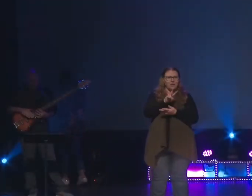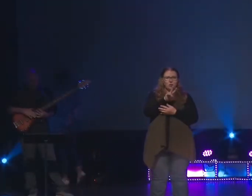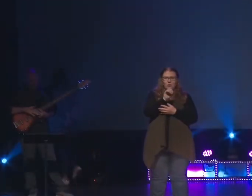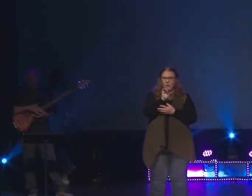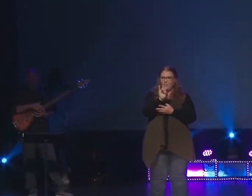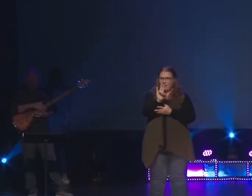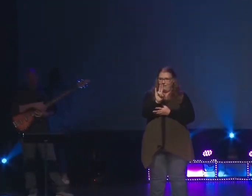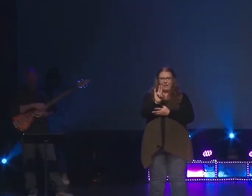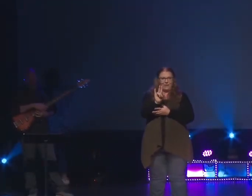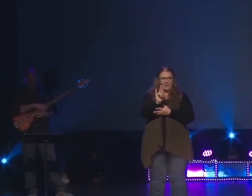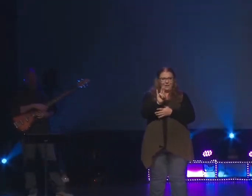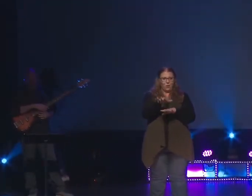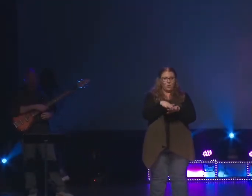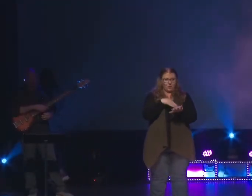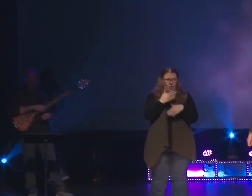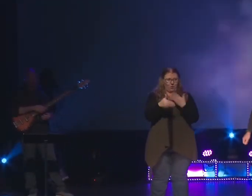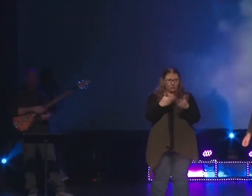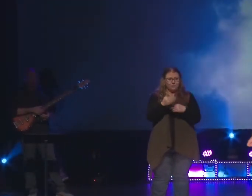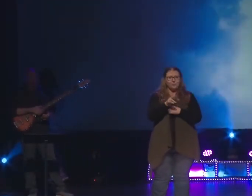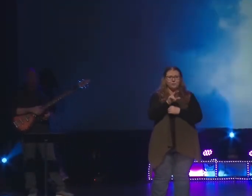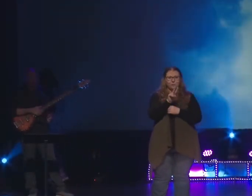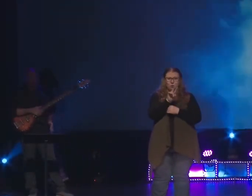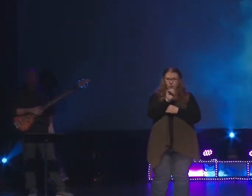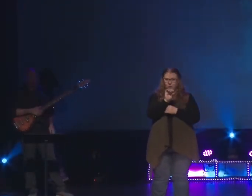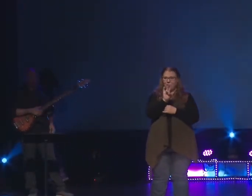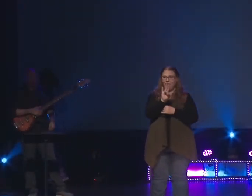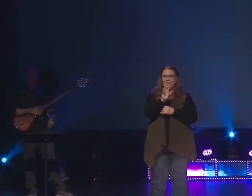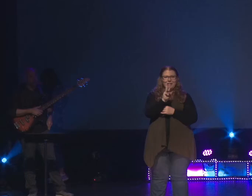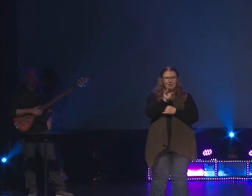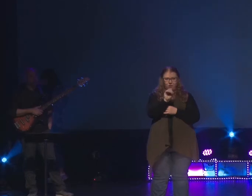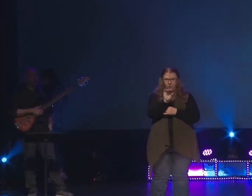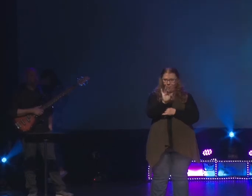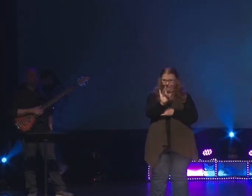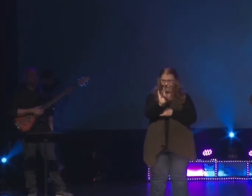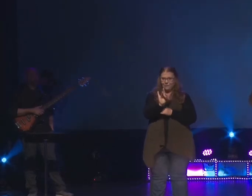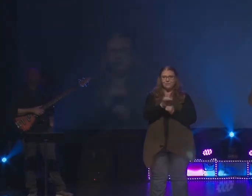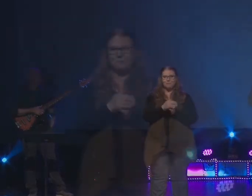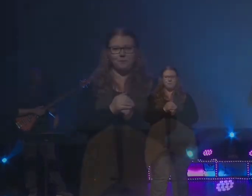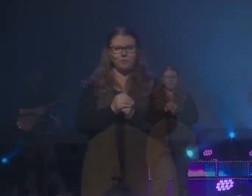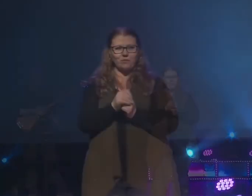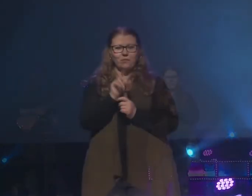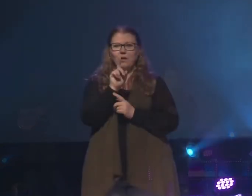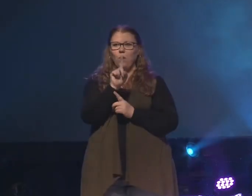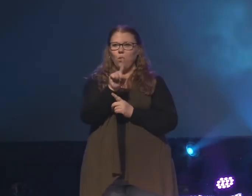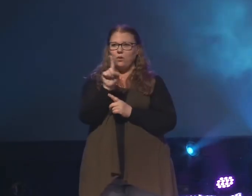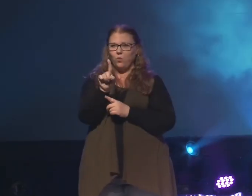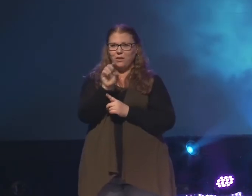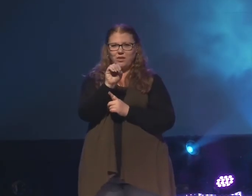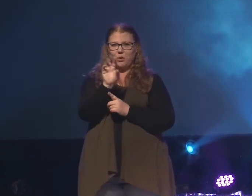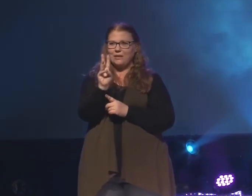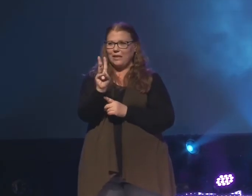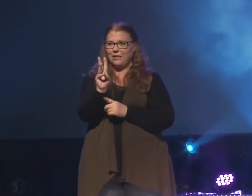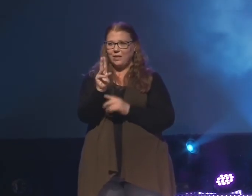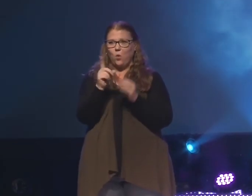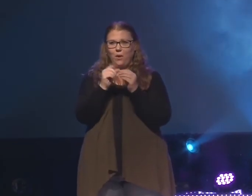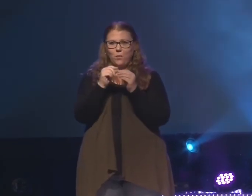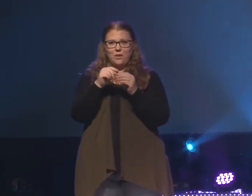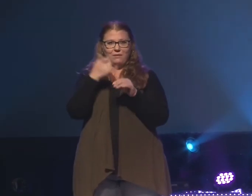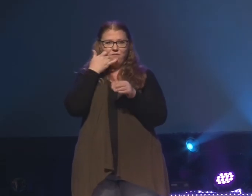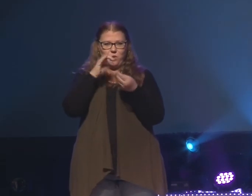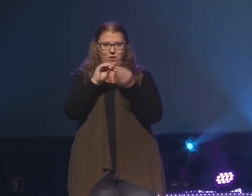207, I'll go slow, 608, 207-607-1106. I'll give it one more time,